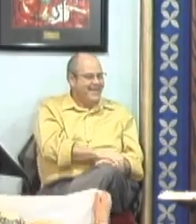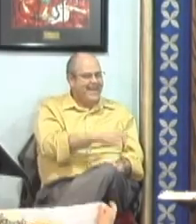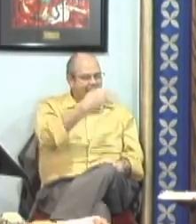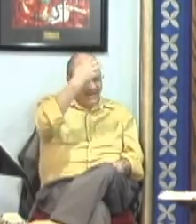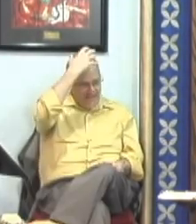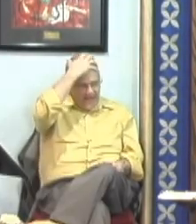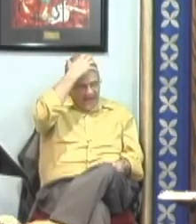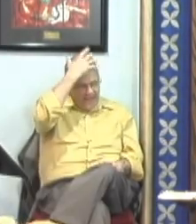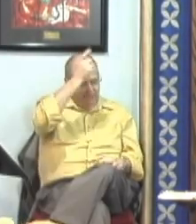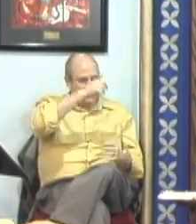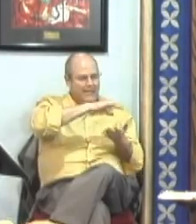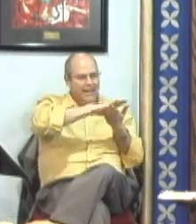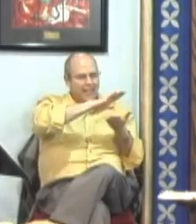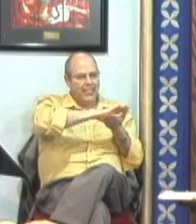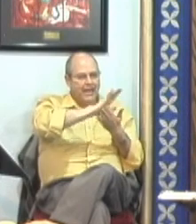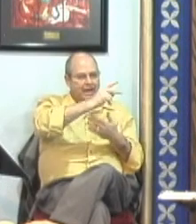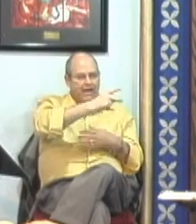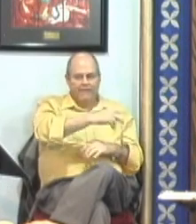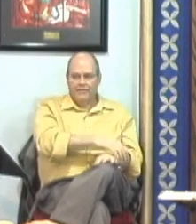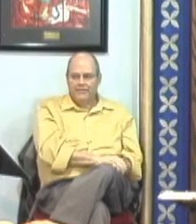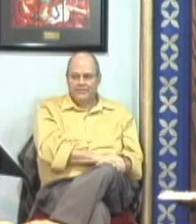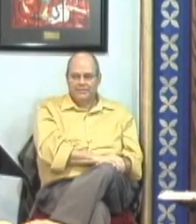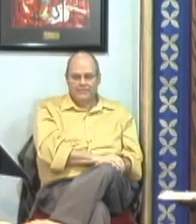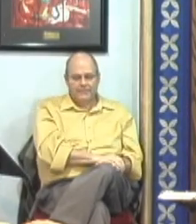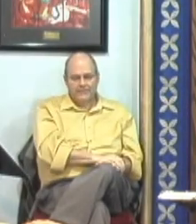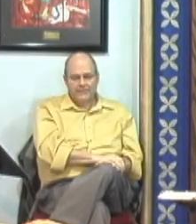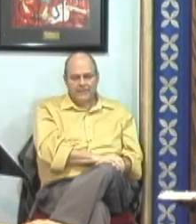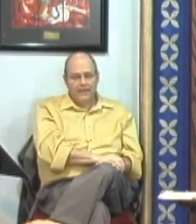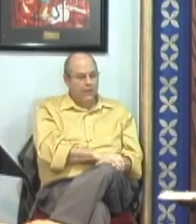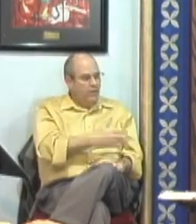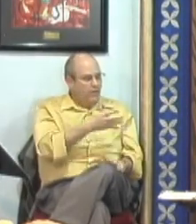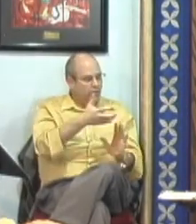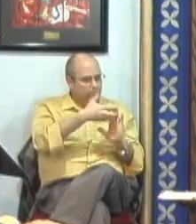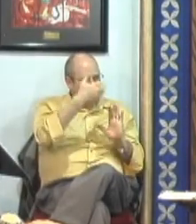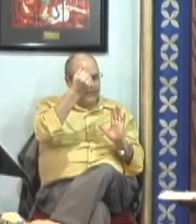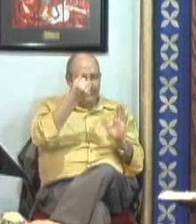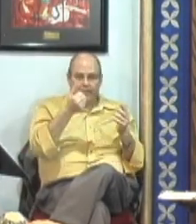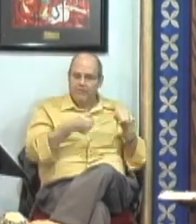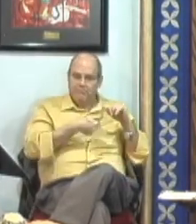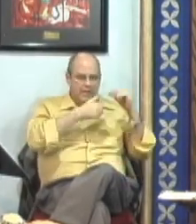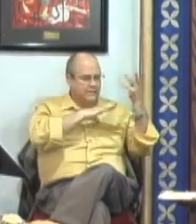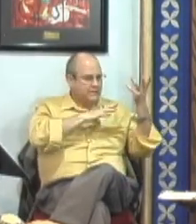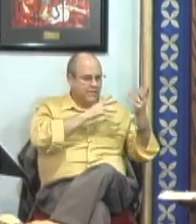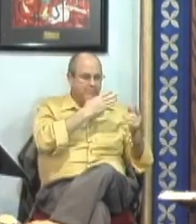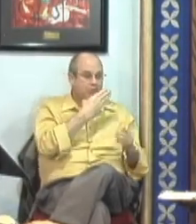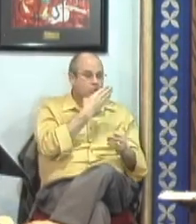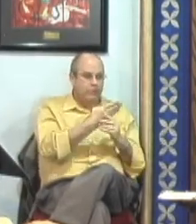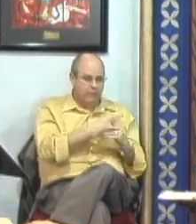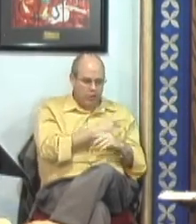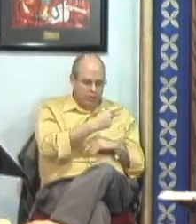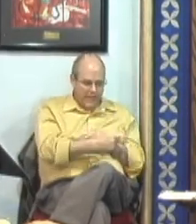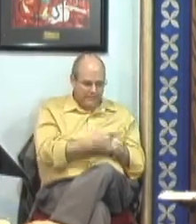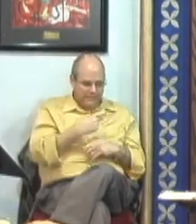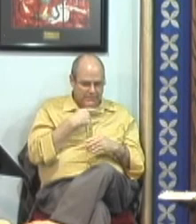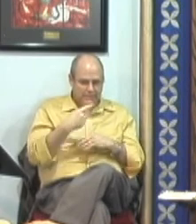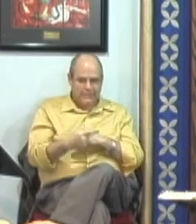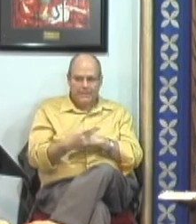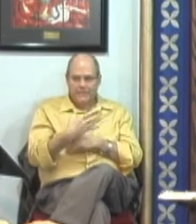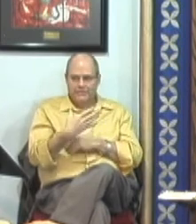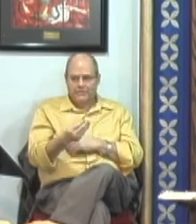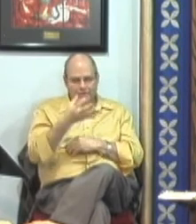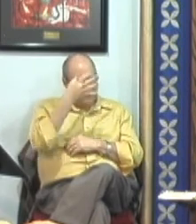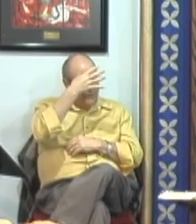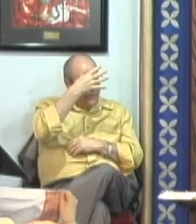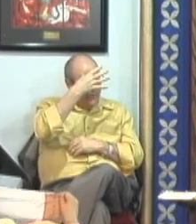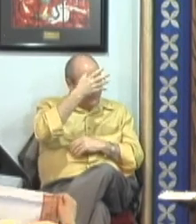viruses that need to be taken out of there because they're messing up the right programs, the good programs. So, Father,